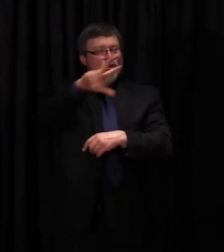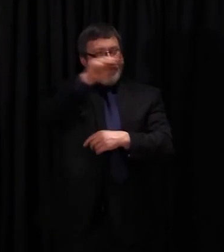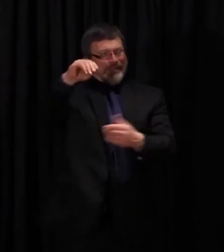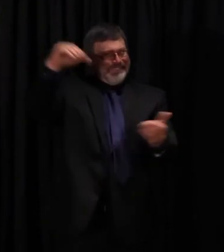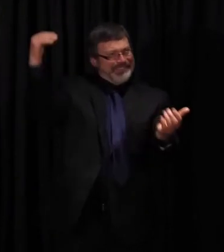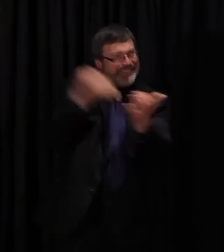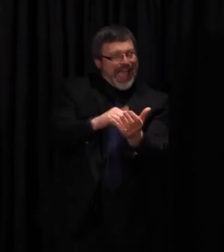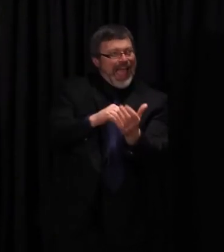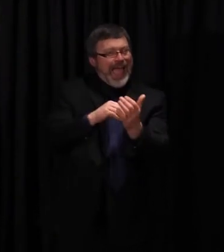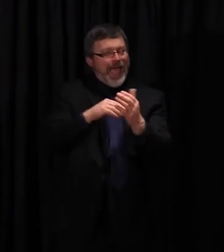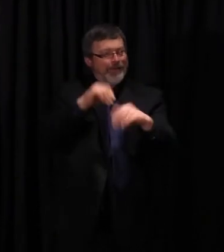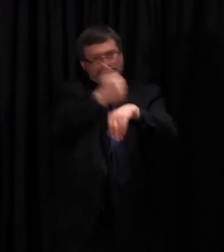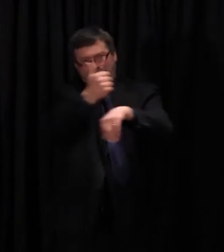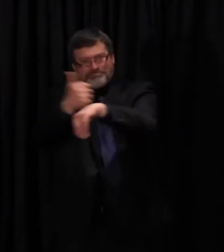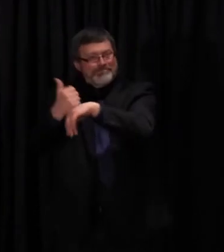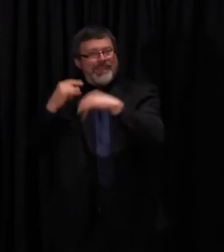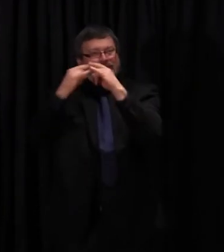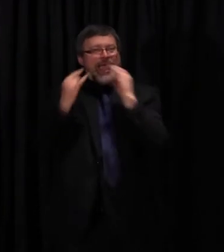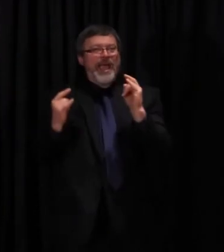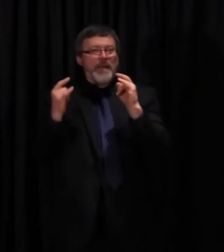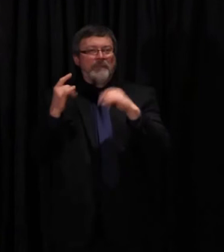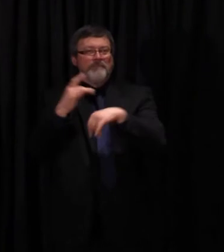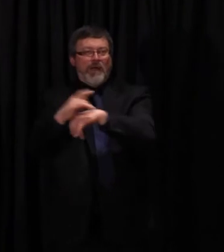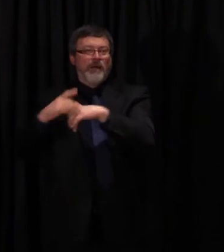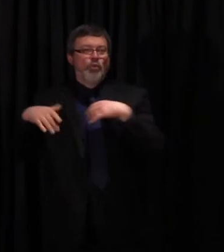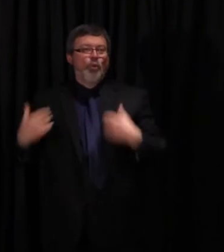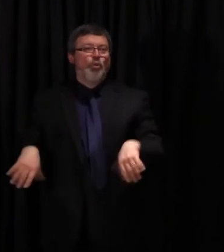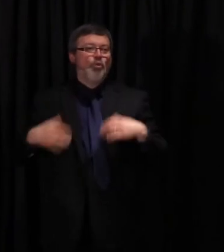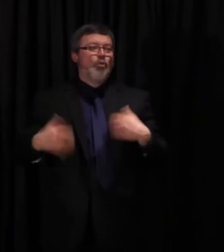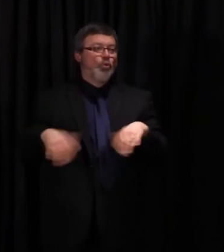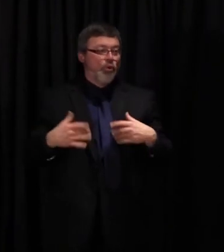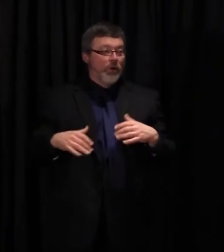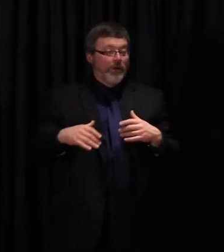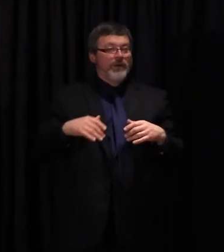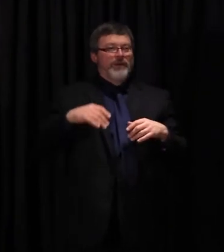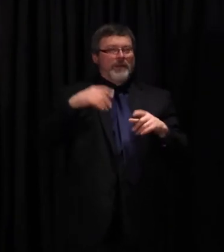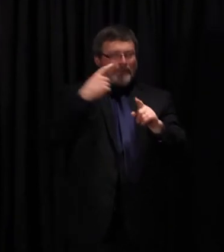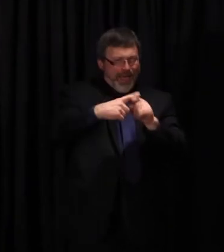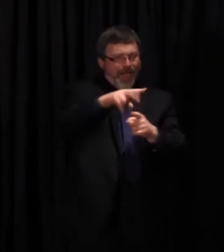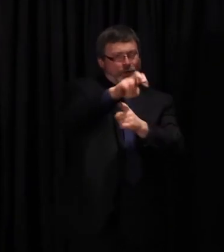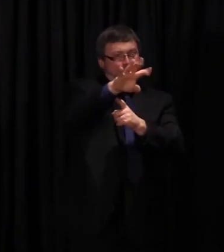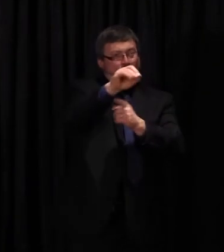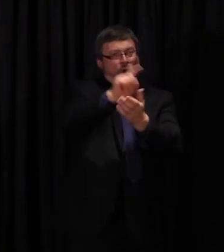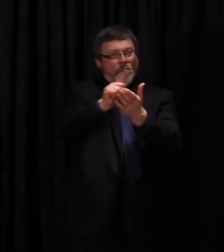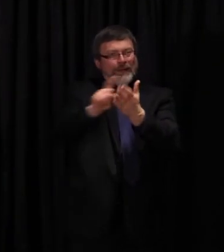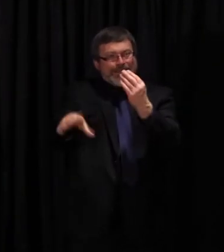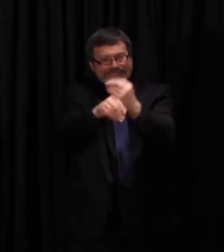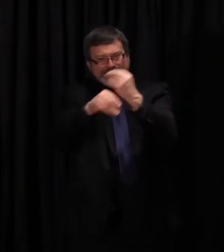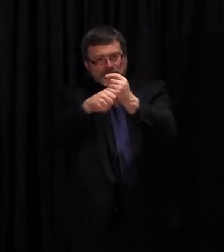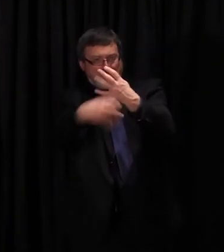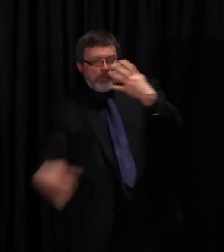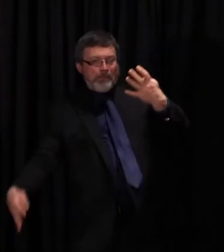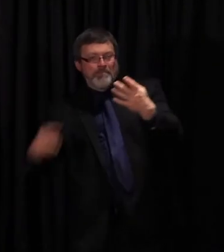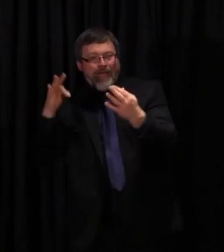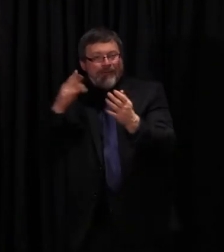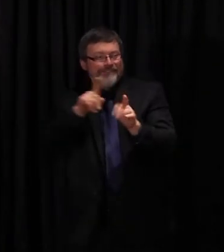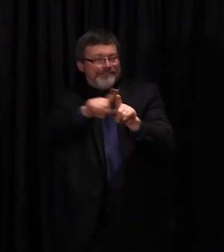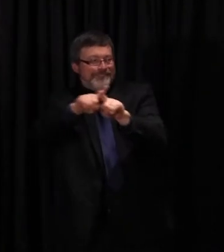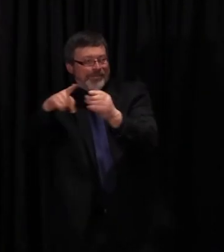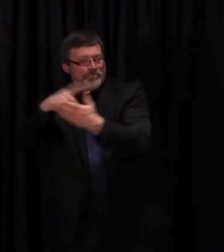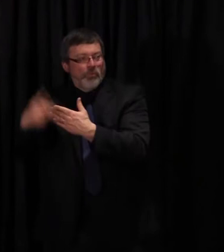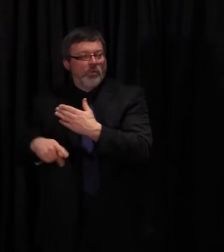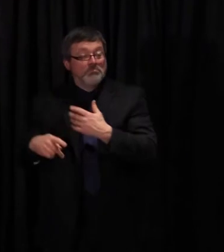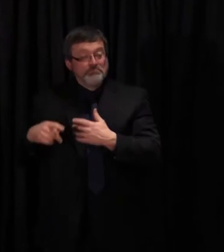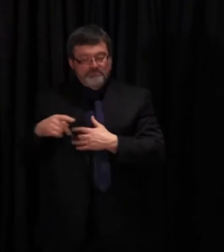slots and about 240 more weeks of programming. And we'll do it again, because we should